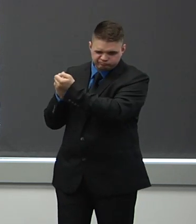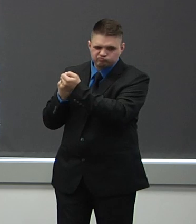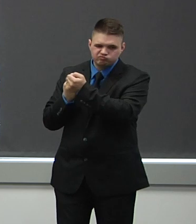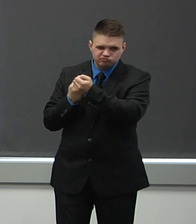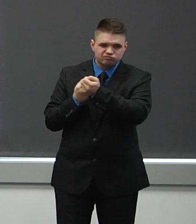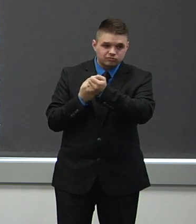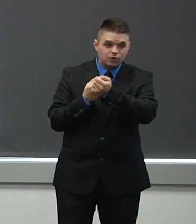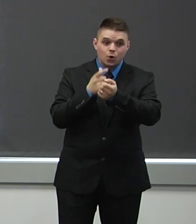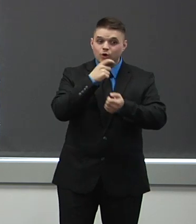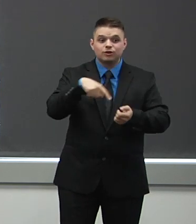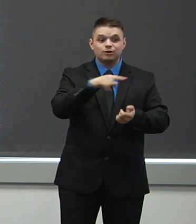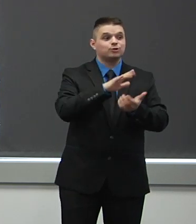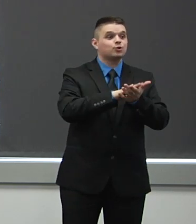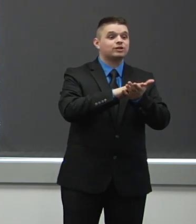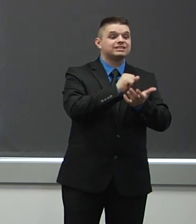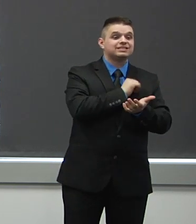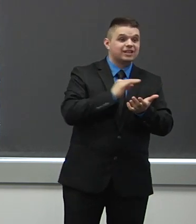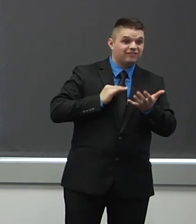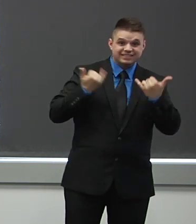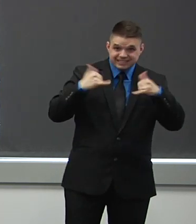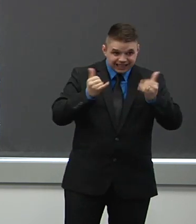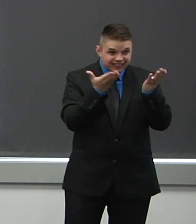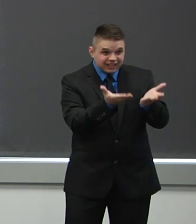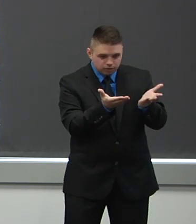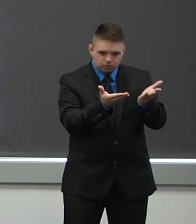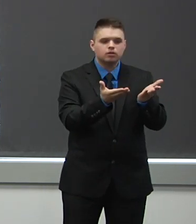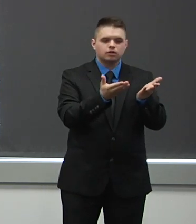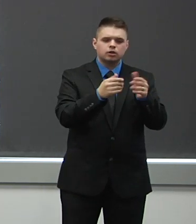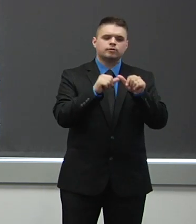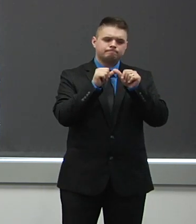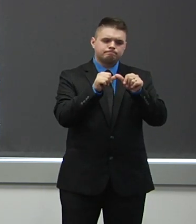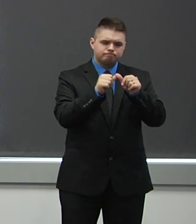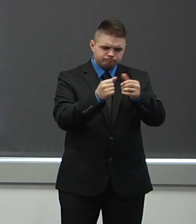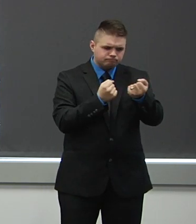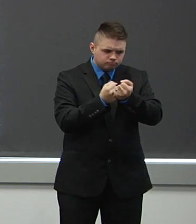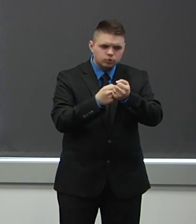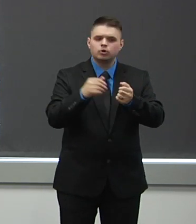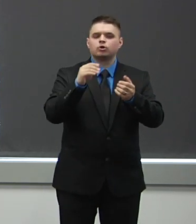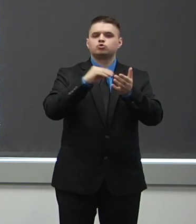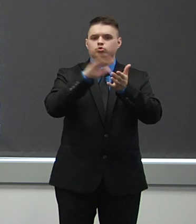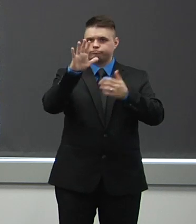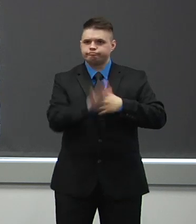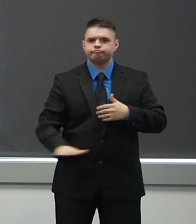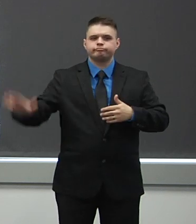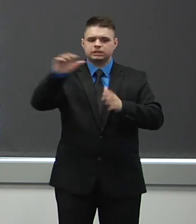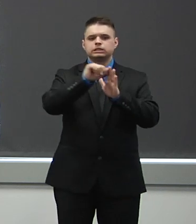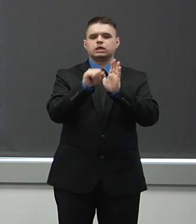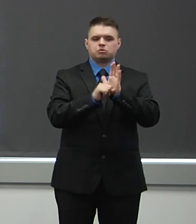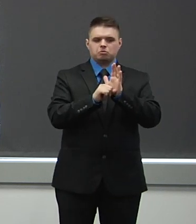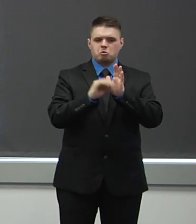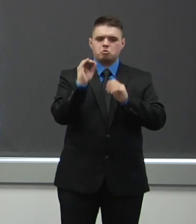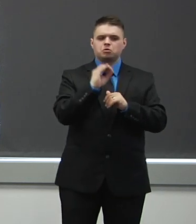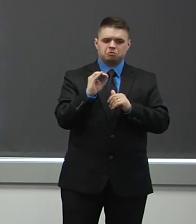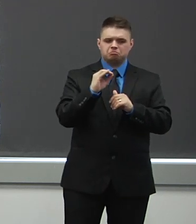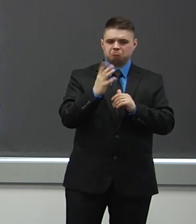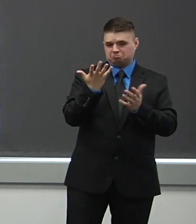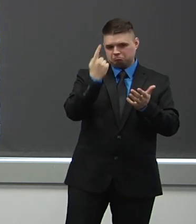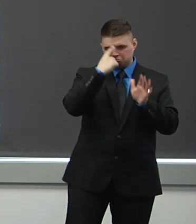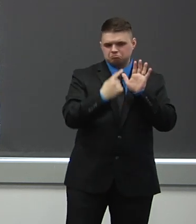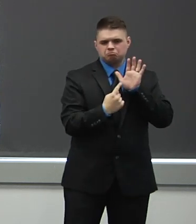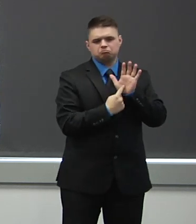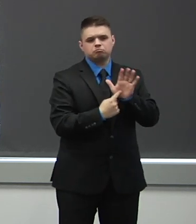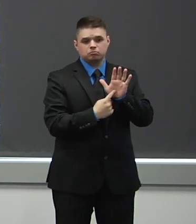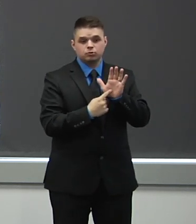to provide services and support to students across the state. For example, I know that school bus